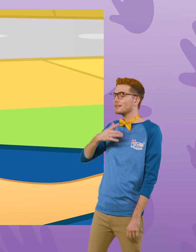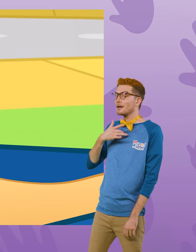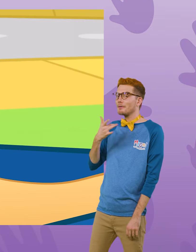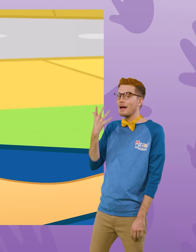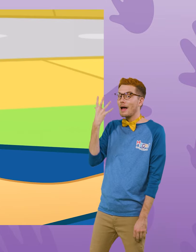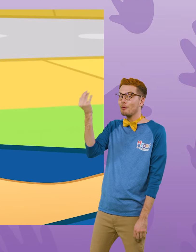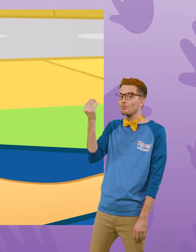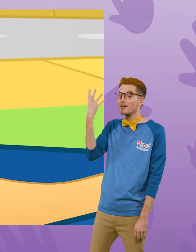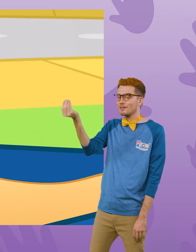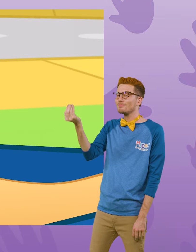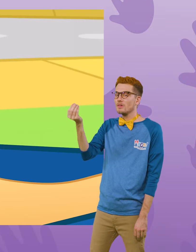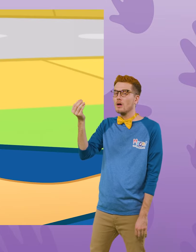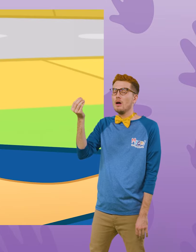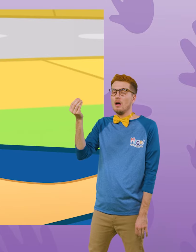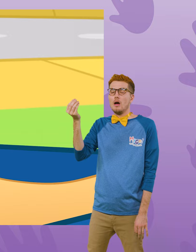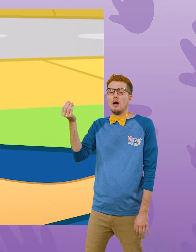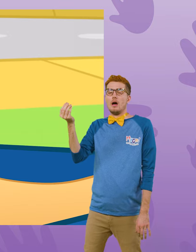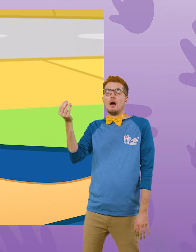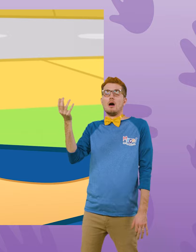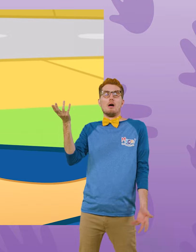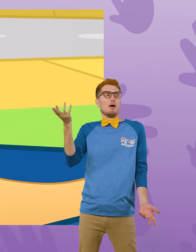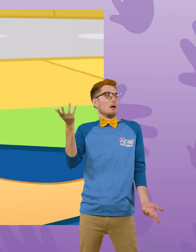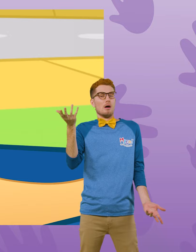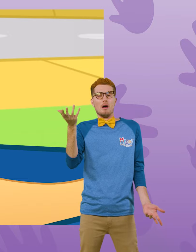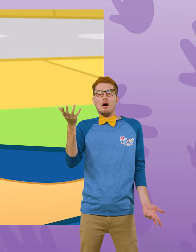Morphle, turn outside!